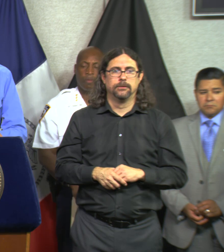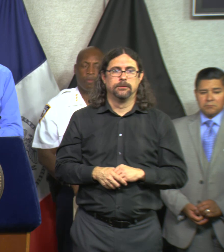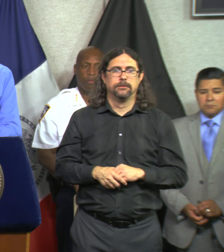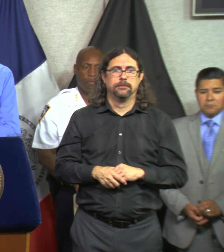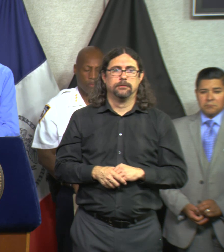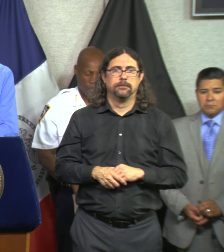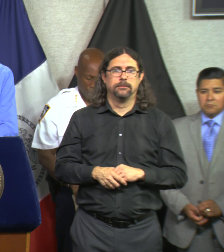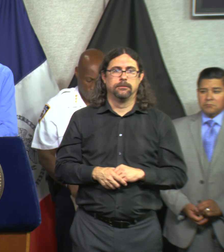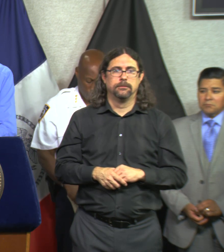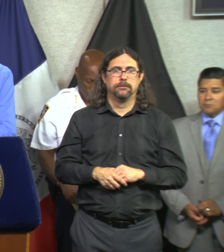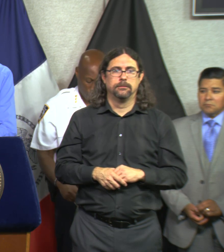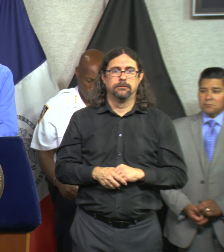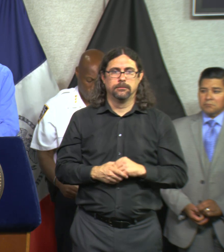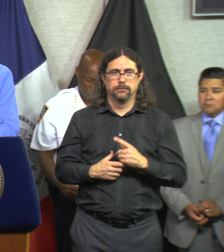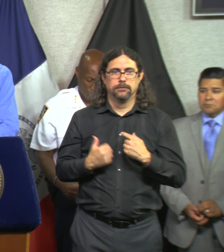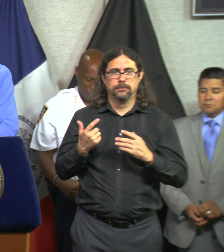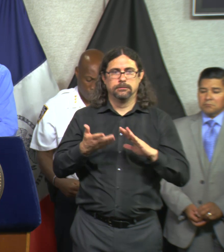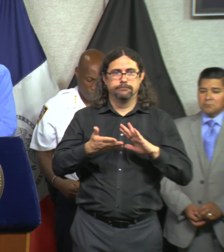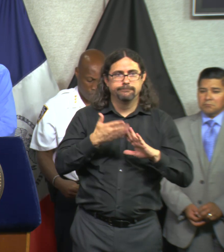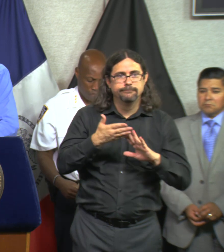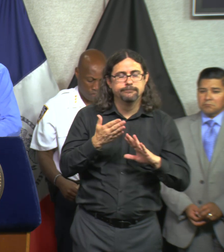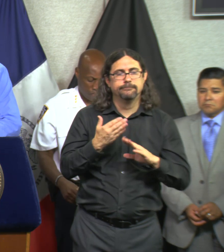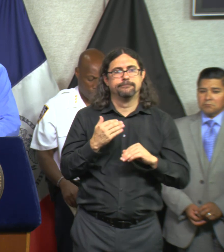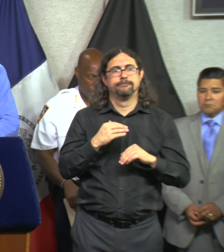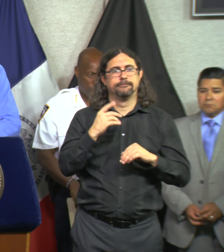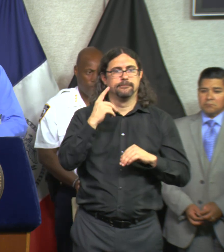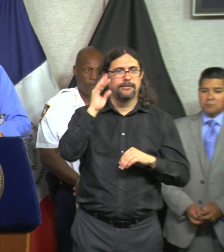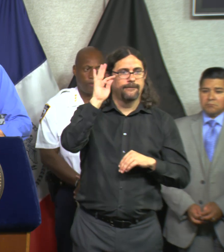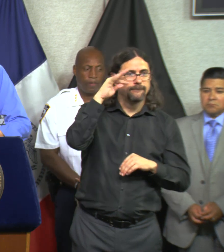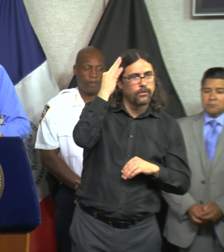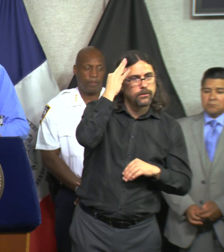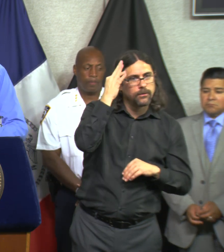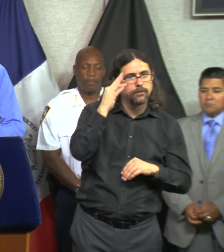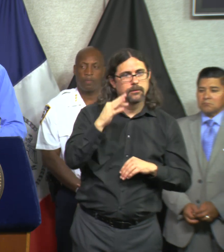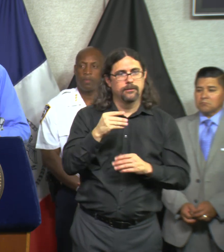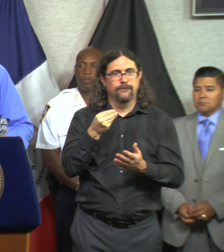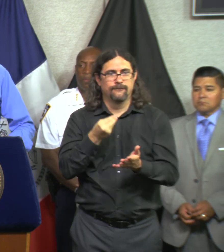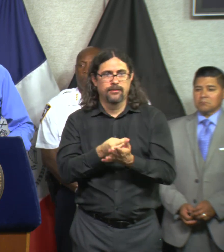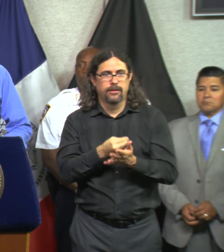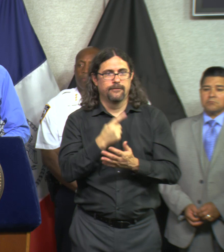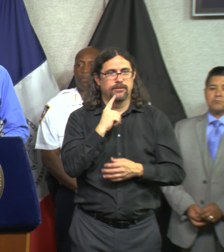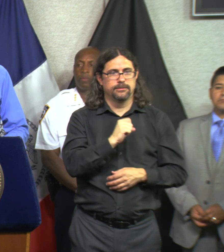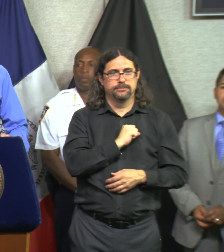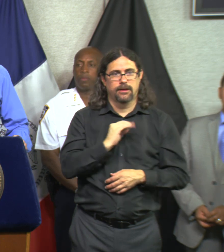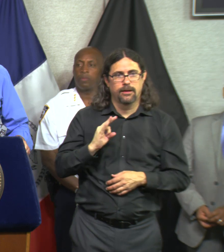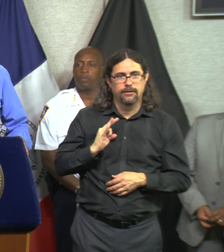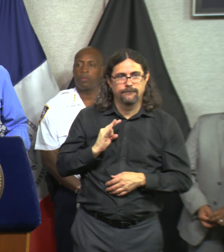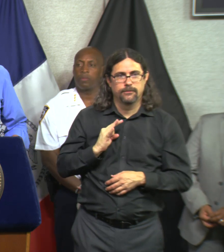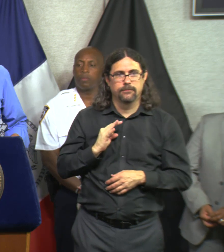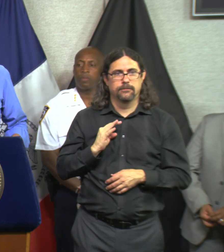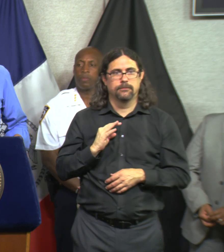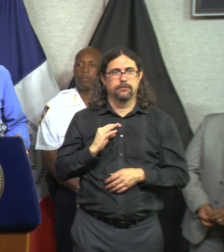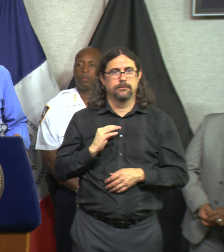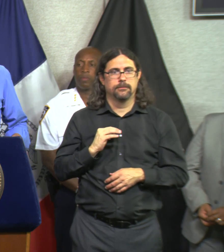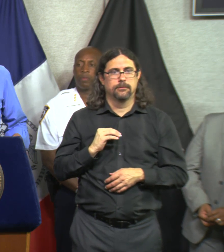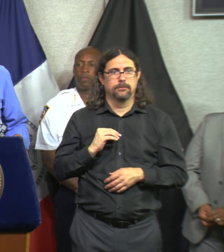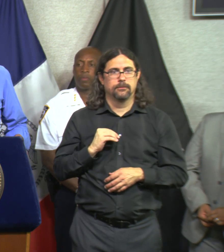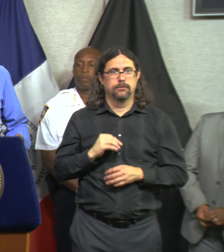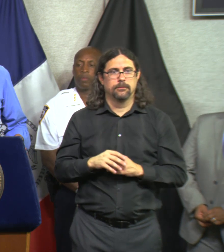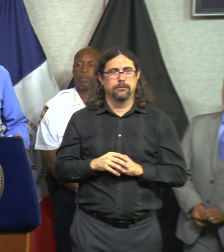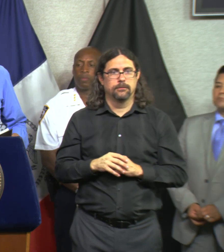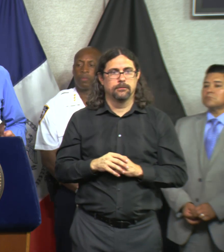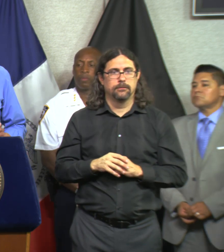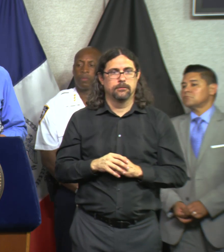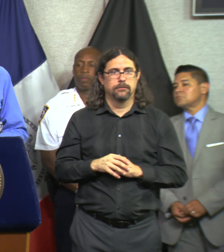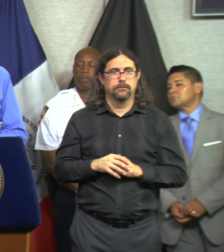of staff to the point that $68,000 that went to the exploratory period wasn't properly